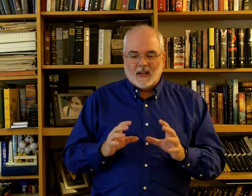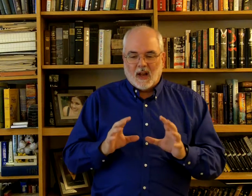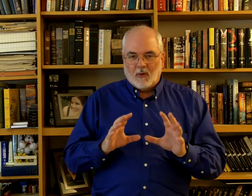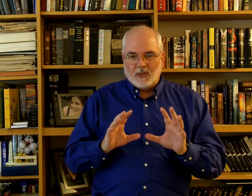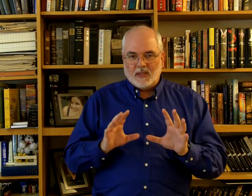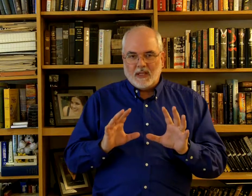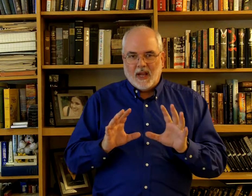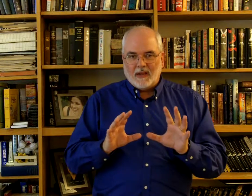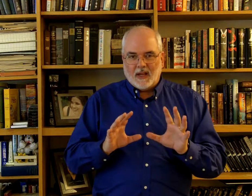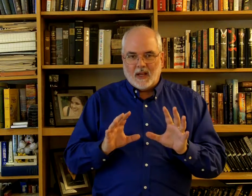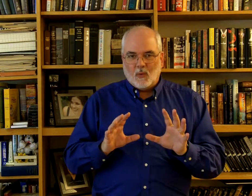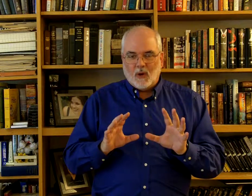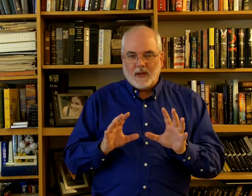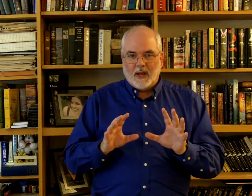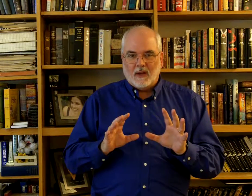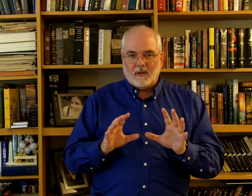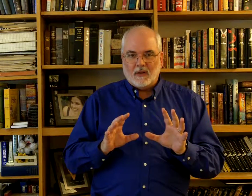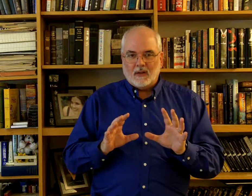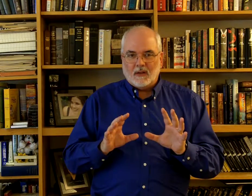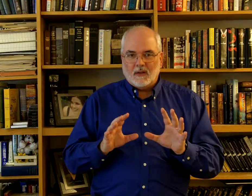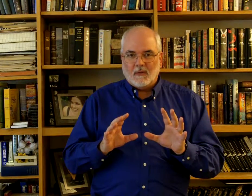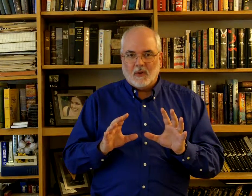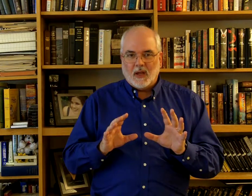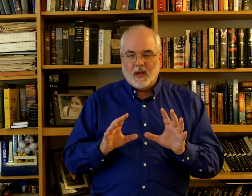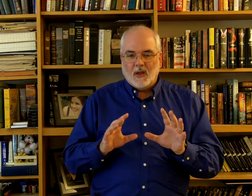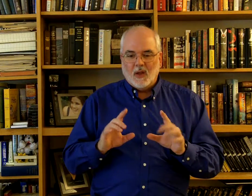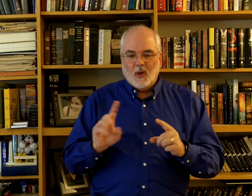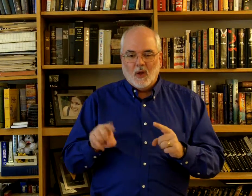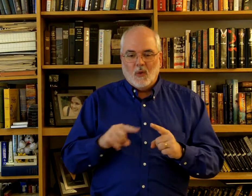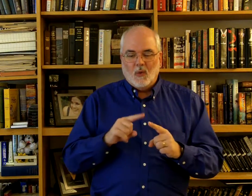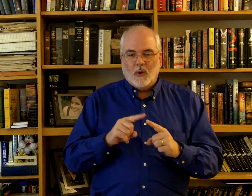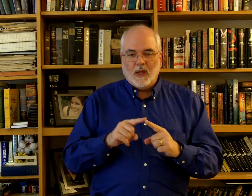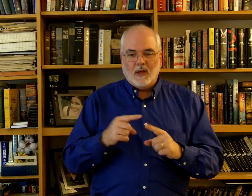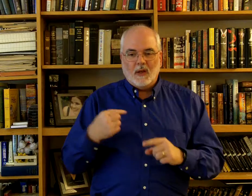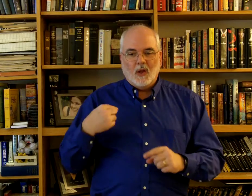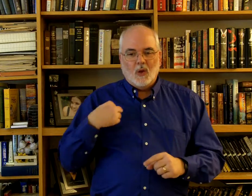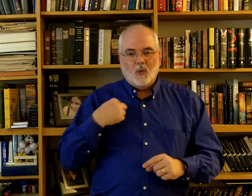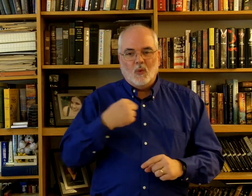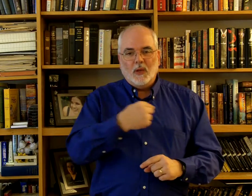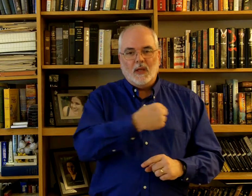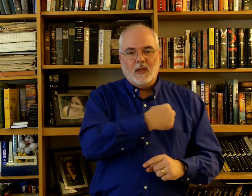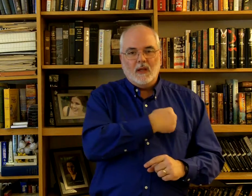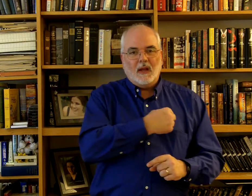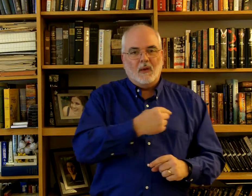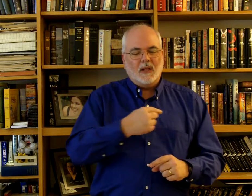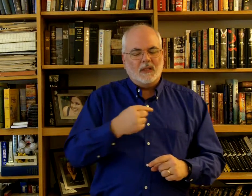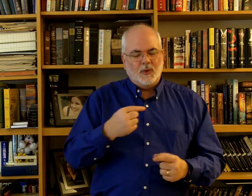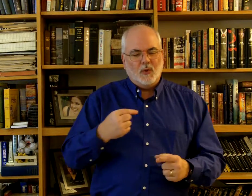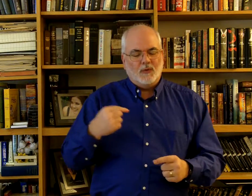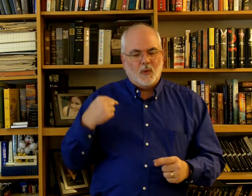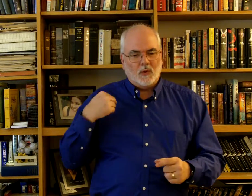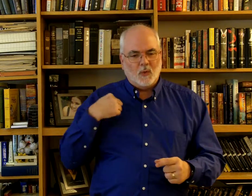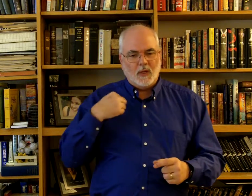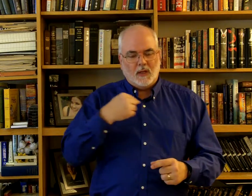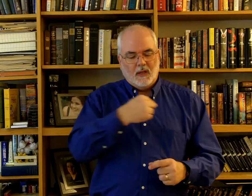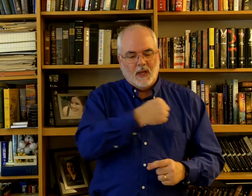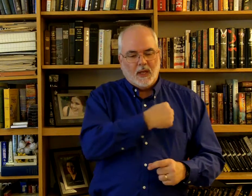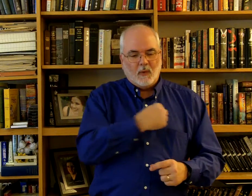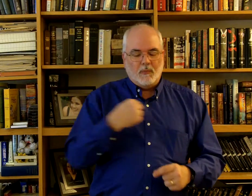I want you to see how that kind of worked out. Okay. When we, now that's the new one for us, we point,